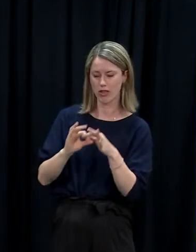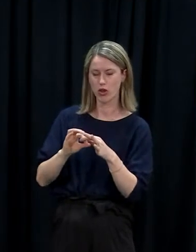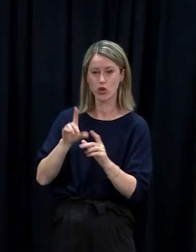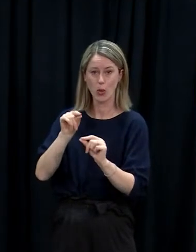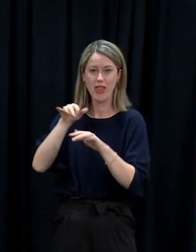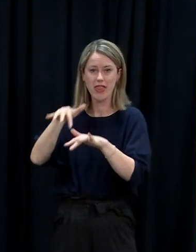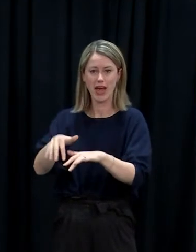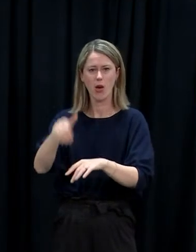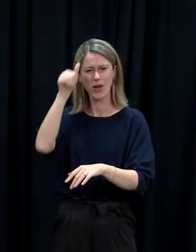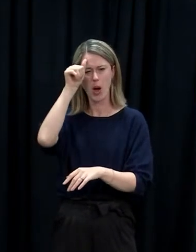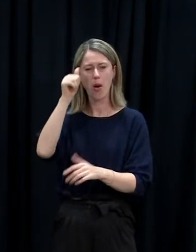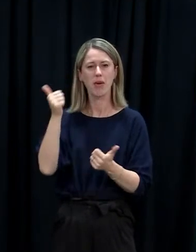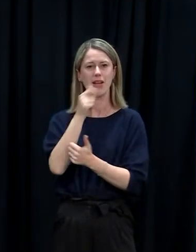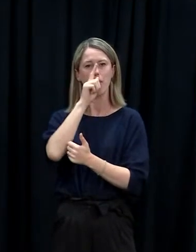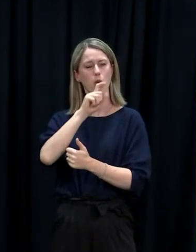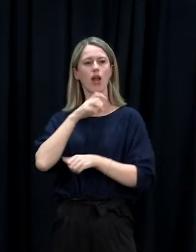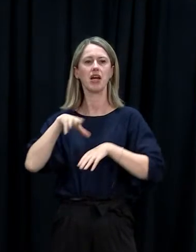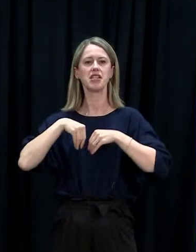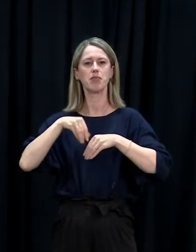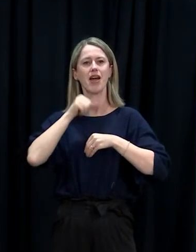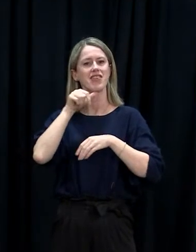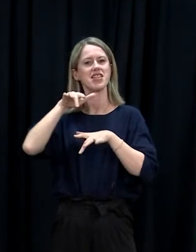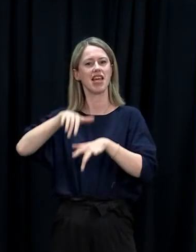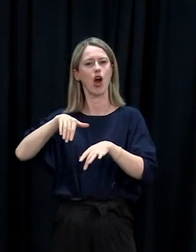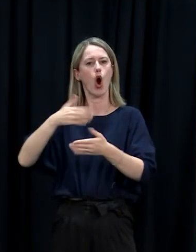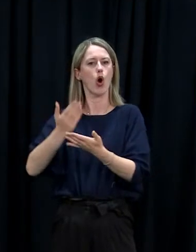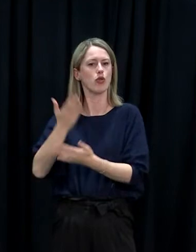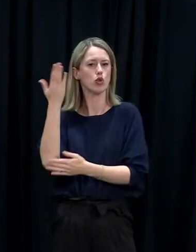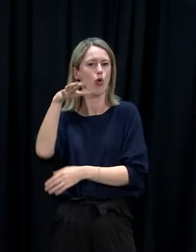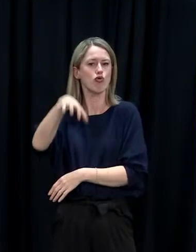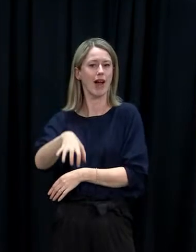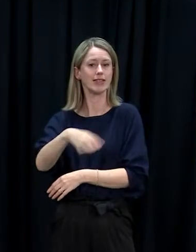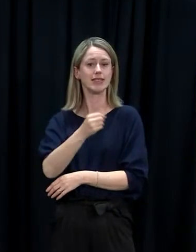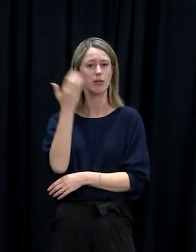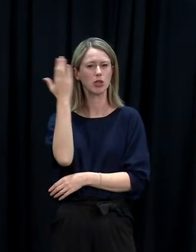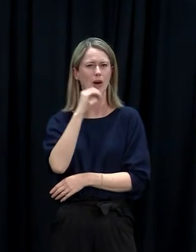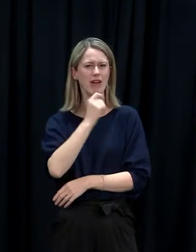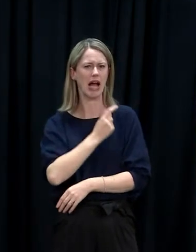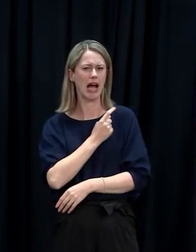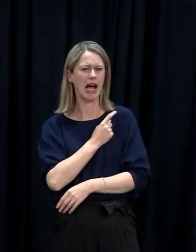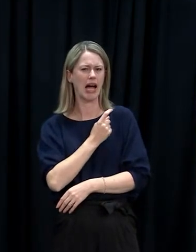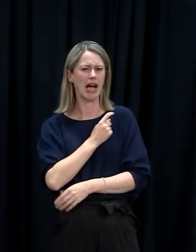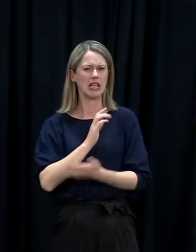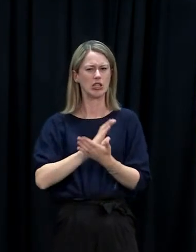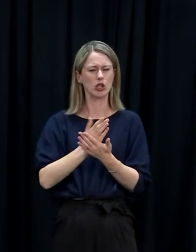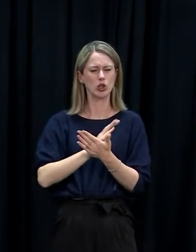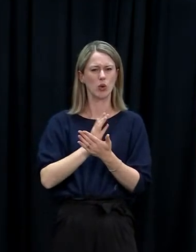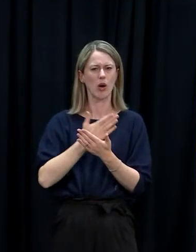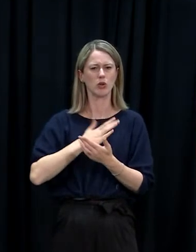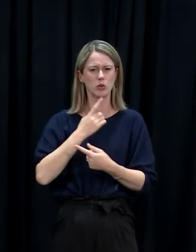that we get quite a high uptake when that's available. So for some of those schools that are a bit nervous about this, one of my messages to them is get in